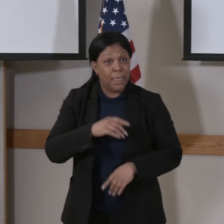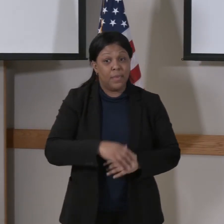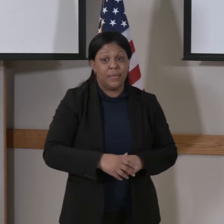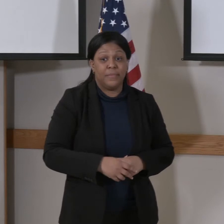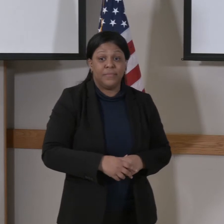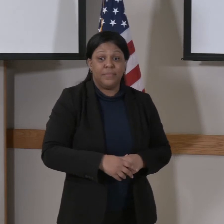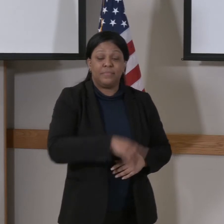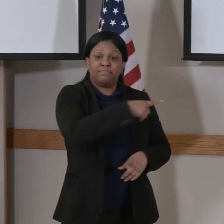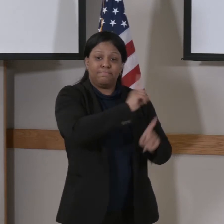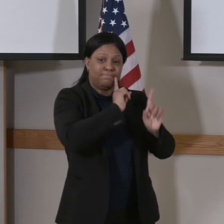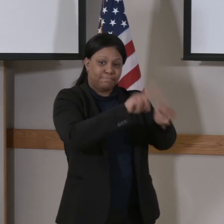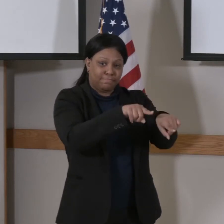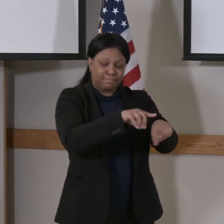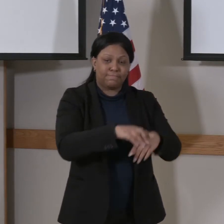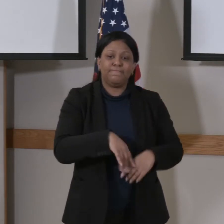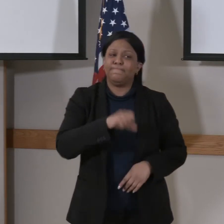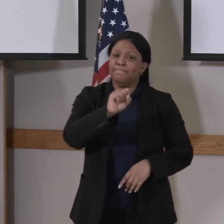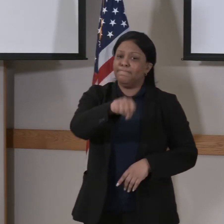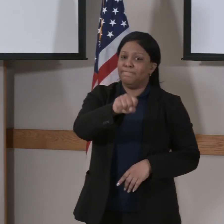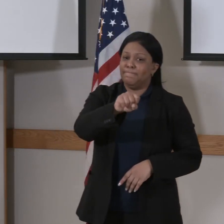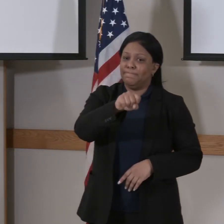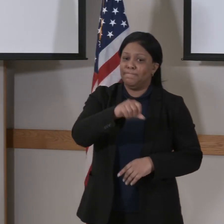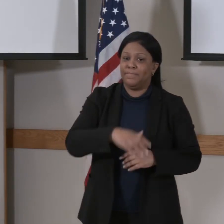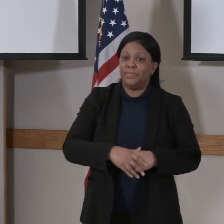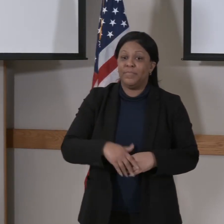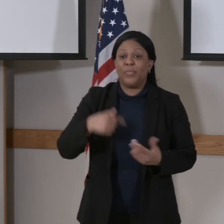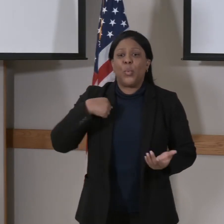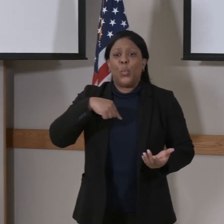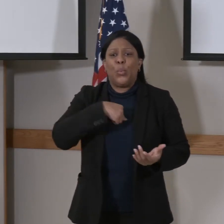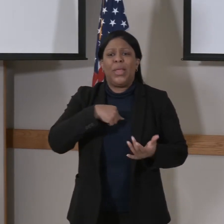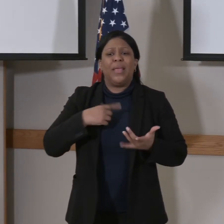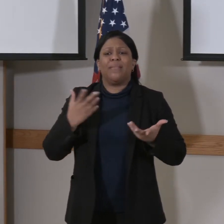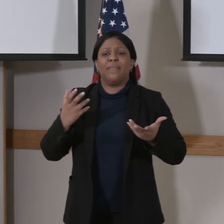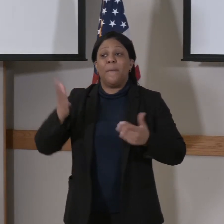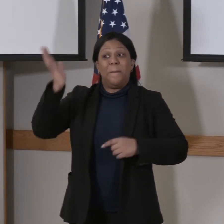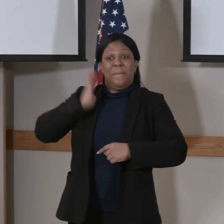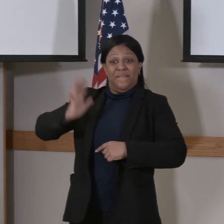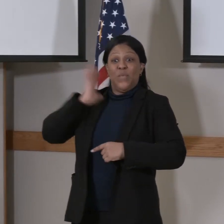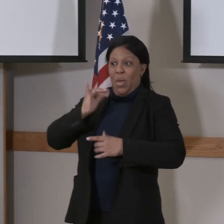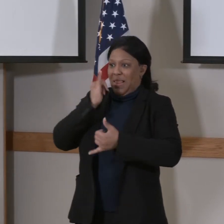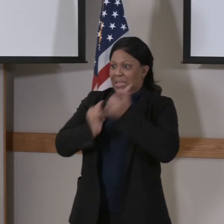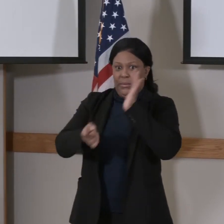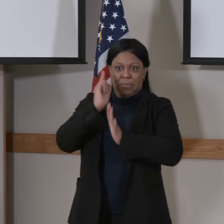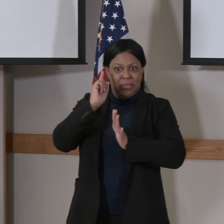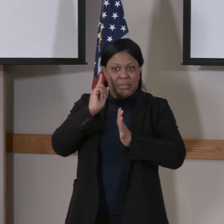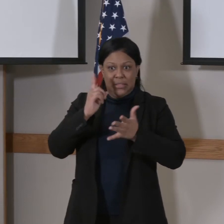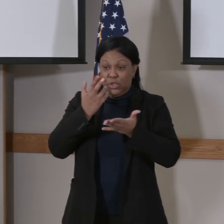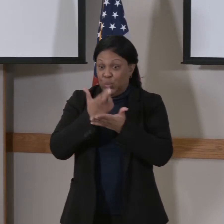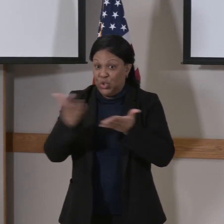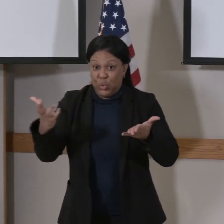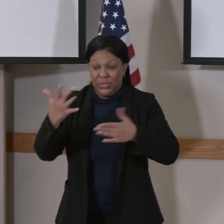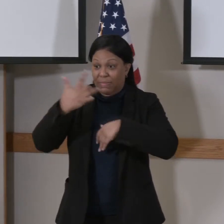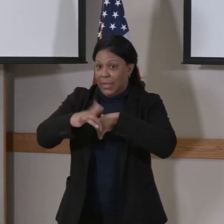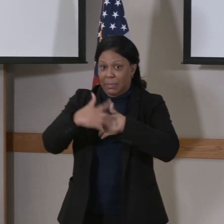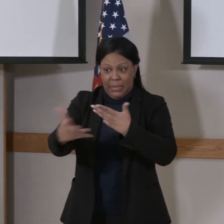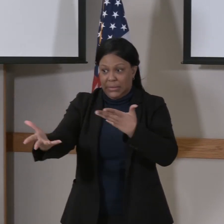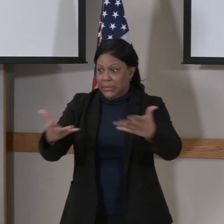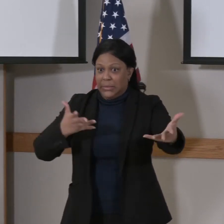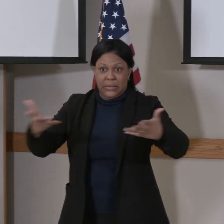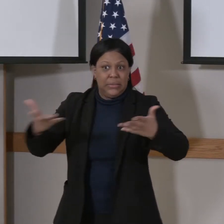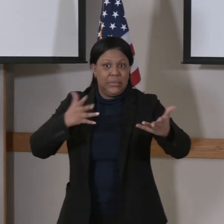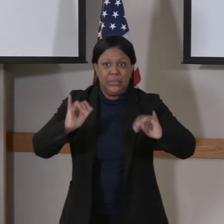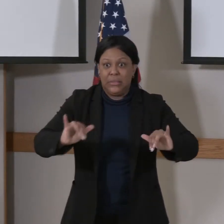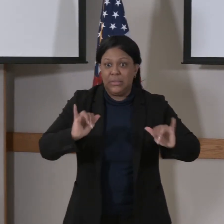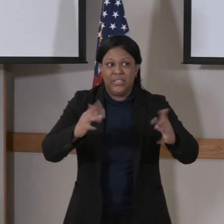where protesters go on and we don't have the resources available. What I'm just trying to resonate from a very common sense